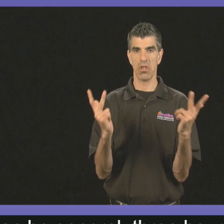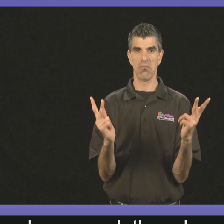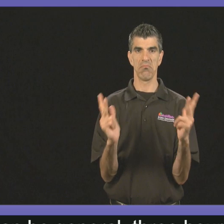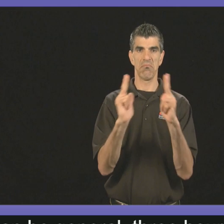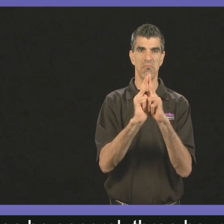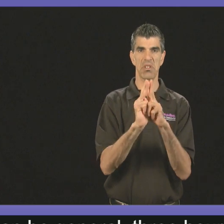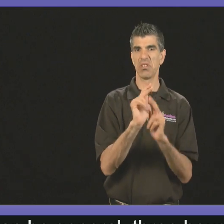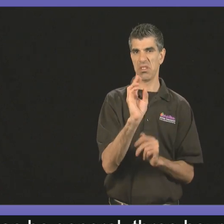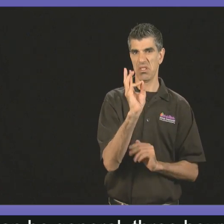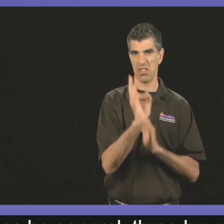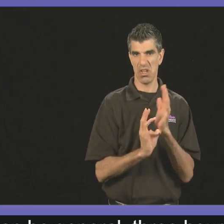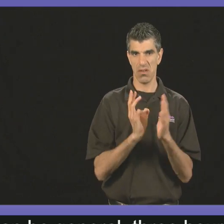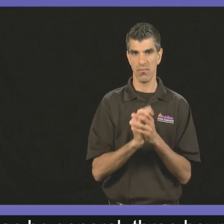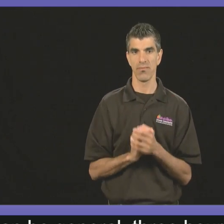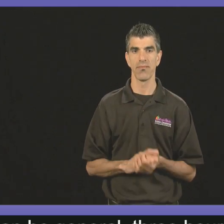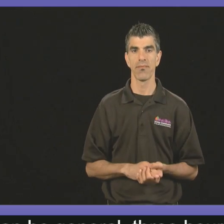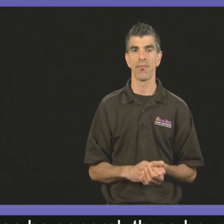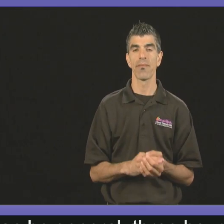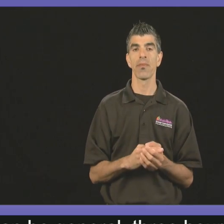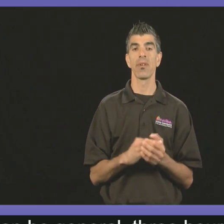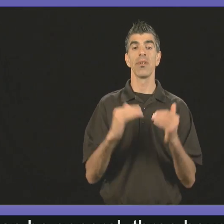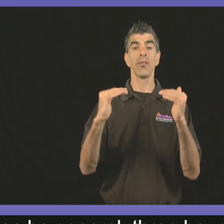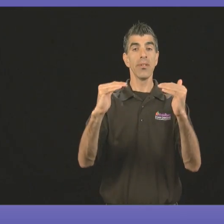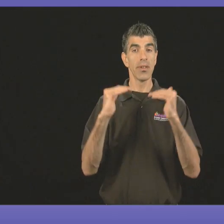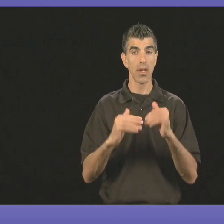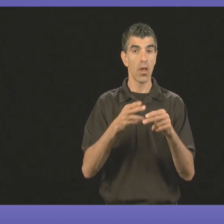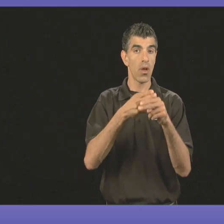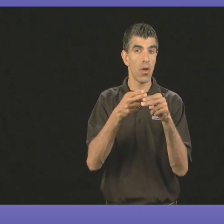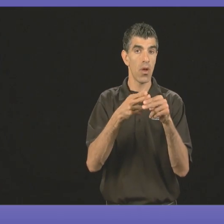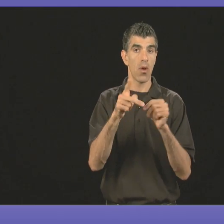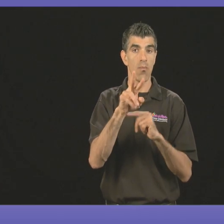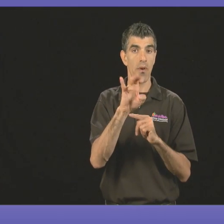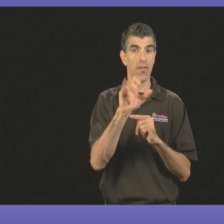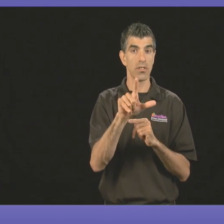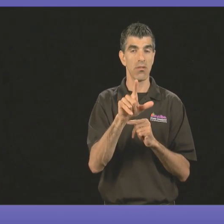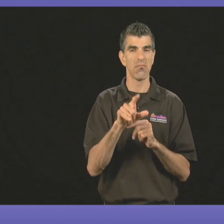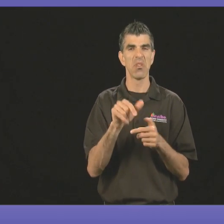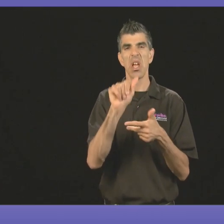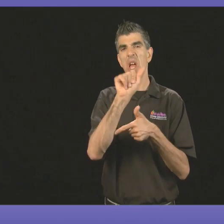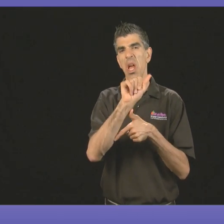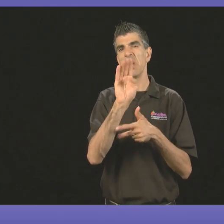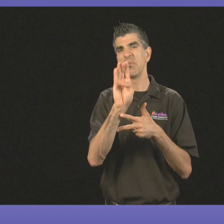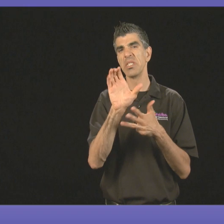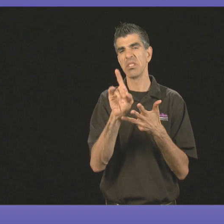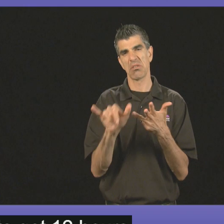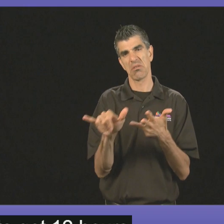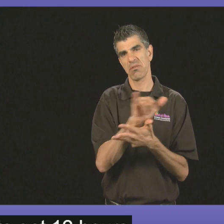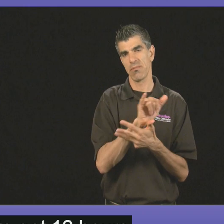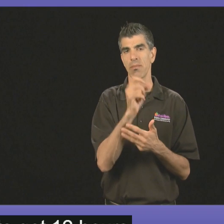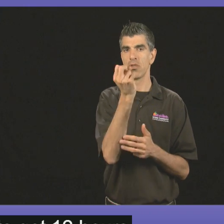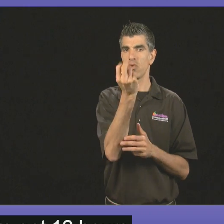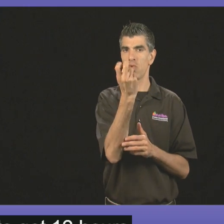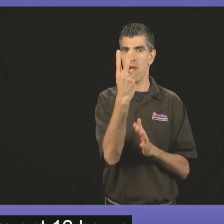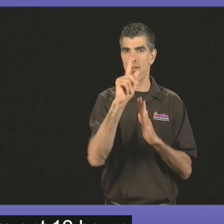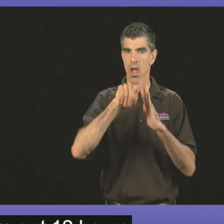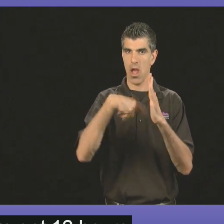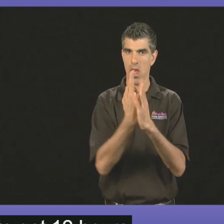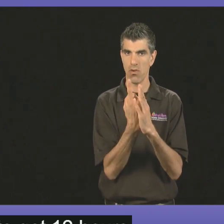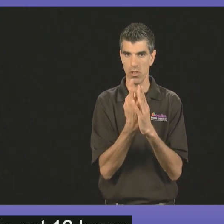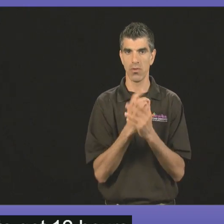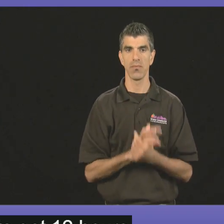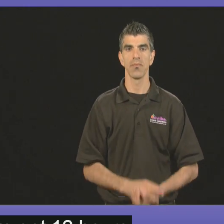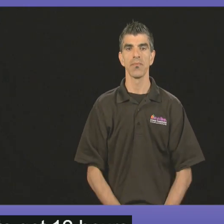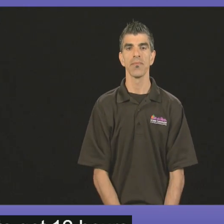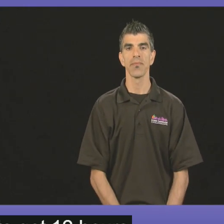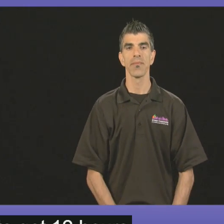hours must be legal, for a total of 6 hours. All subcategories of provisional licenses are required to get 12 hours